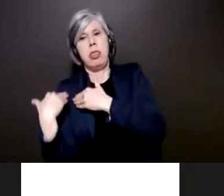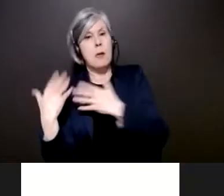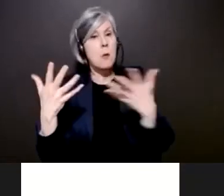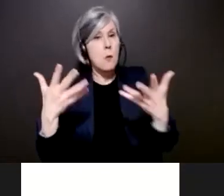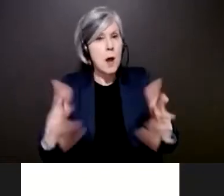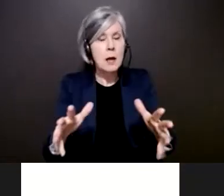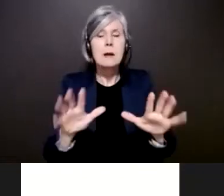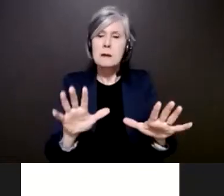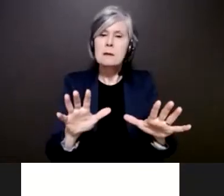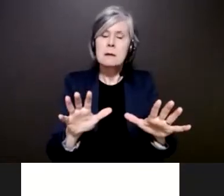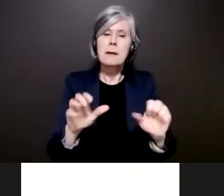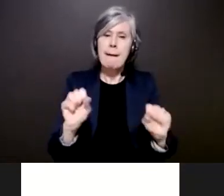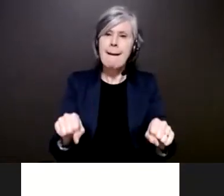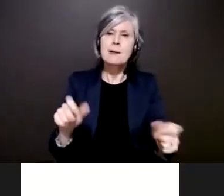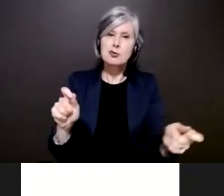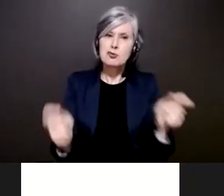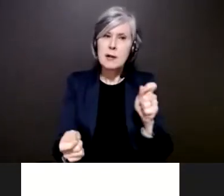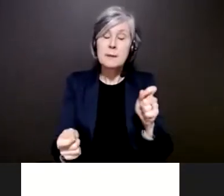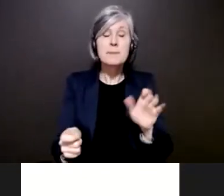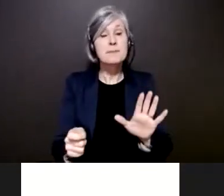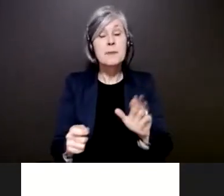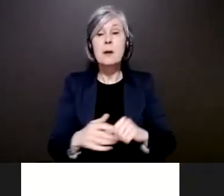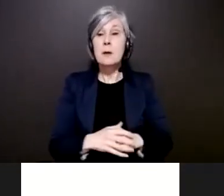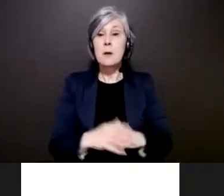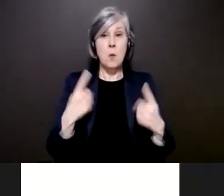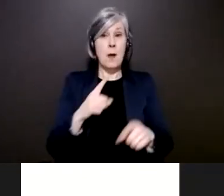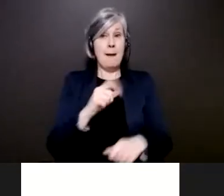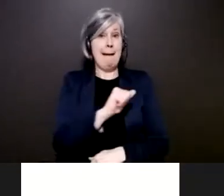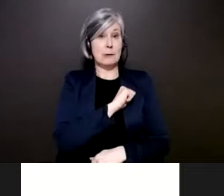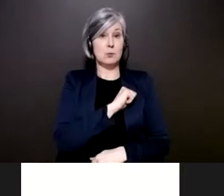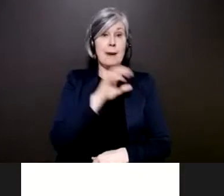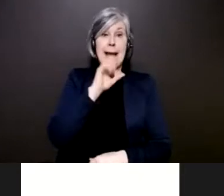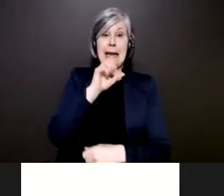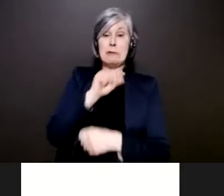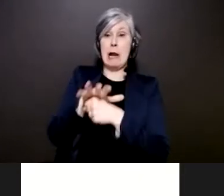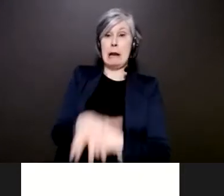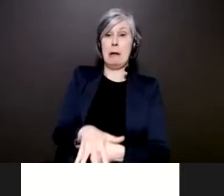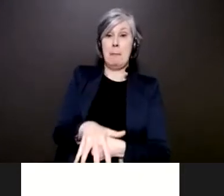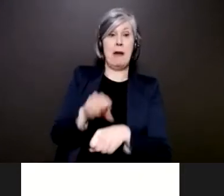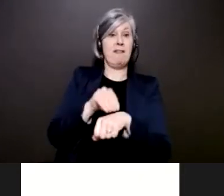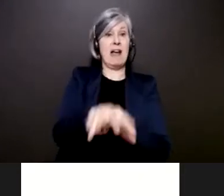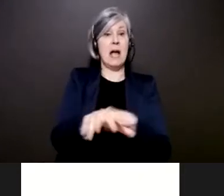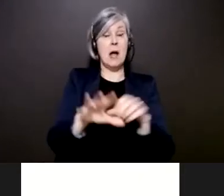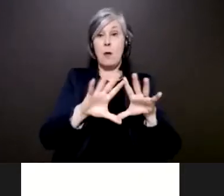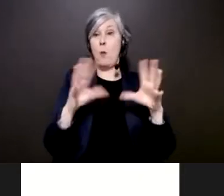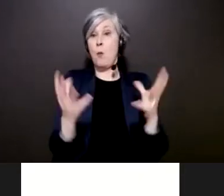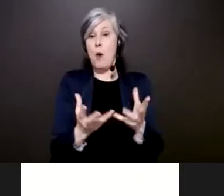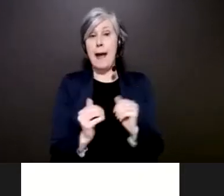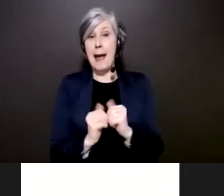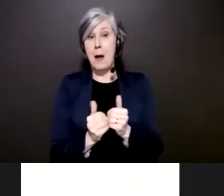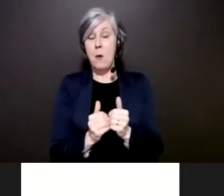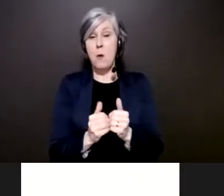impact our world? Well, we know from the WHO report that 1 in 2 people globally are